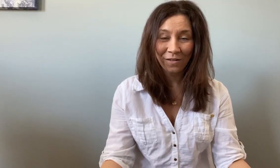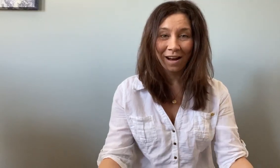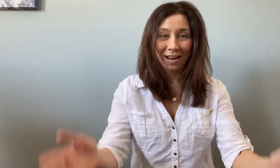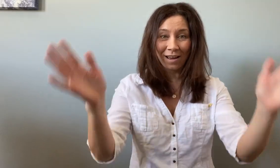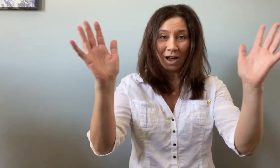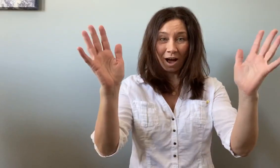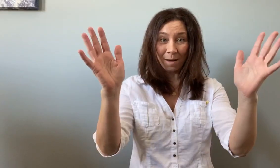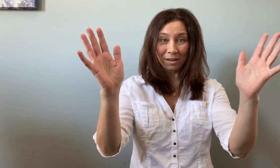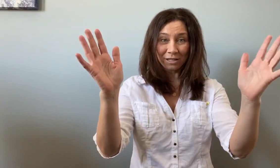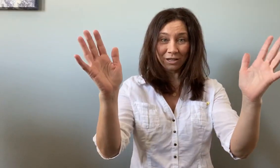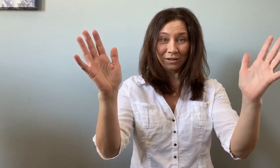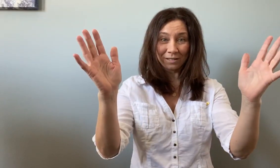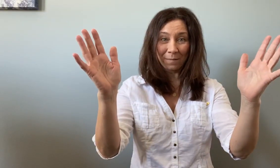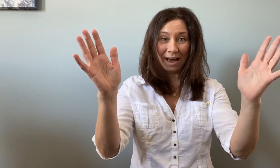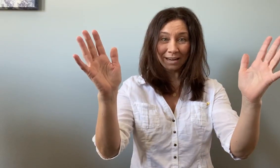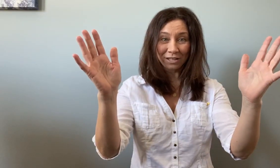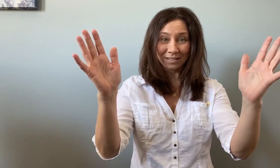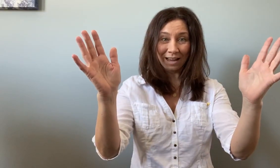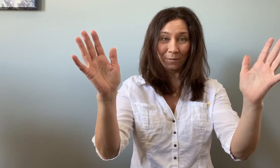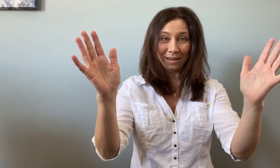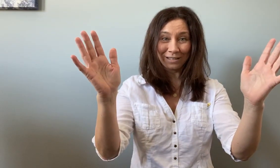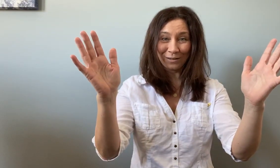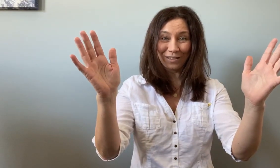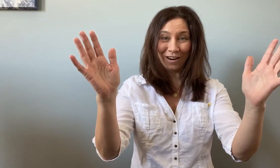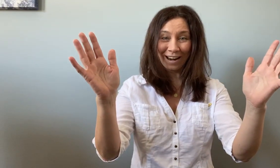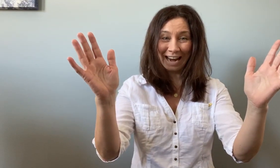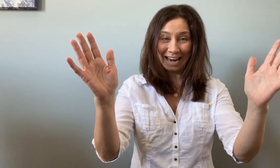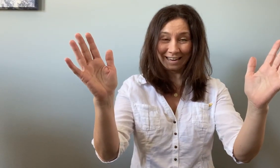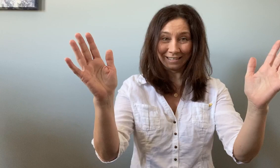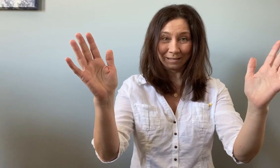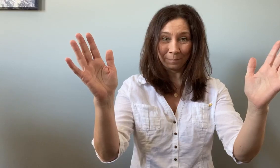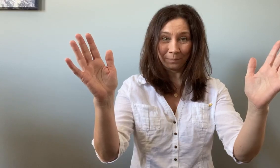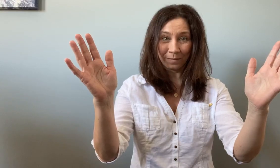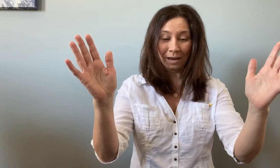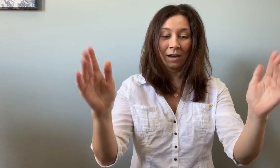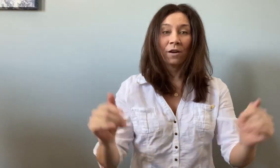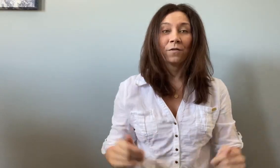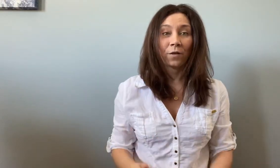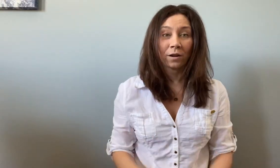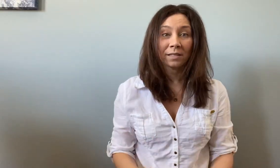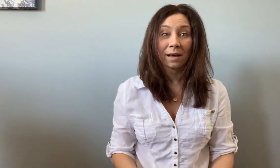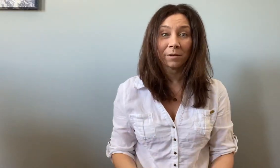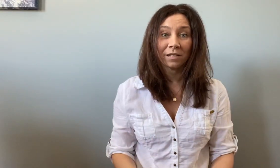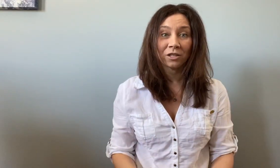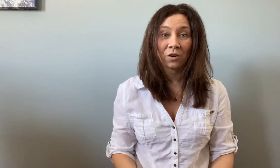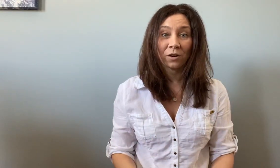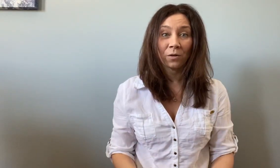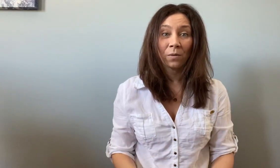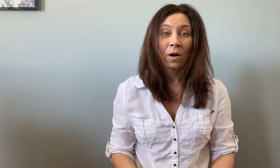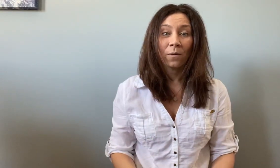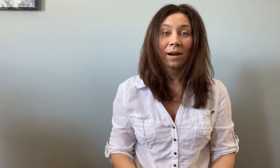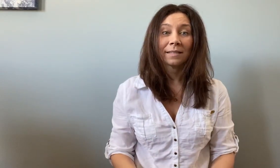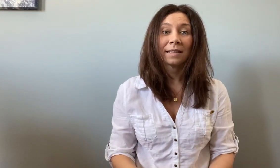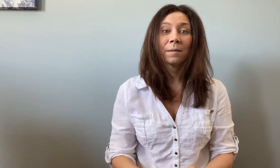I. I'm going to show you some actions that we can do with our hands. First, I'm going to show you, when I say